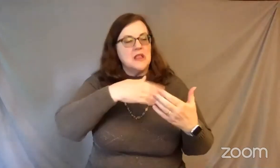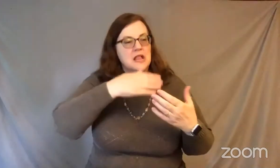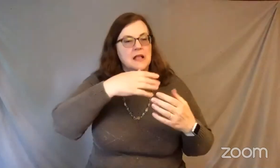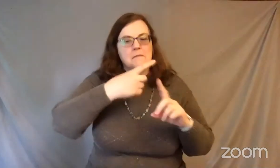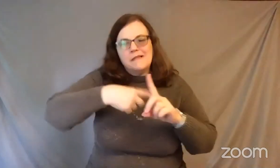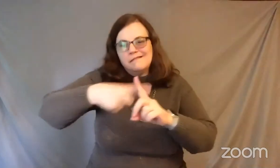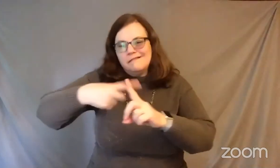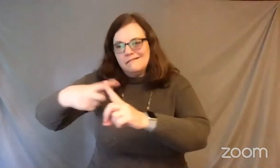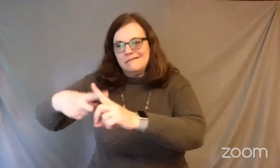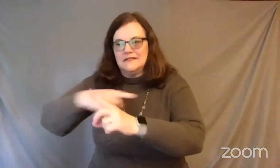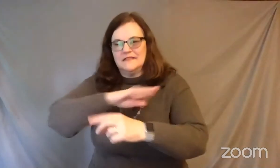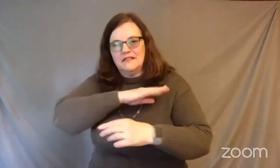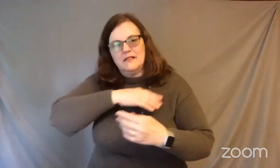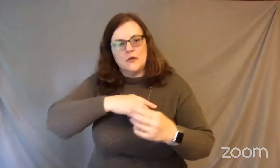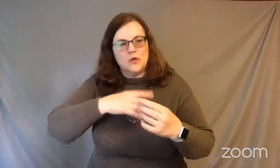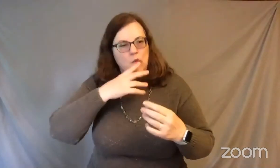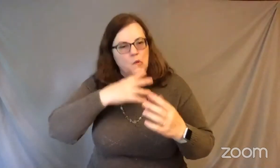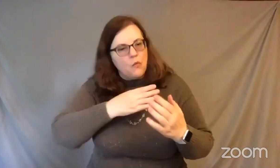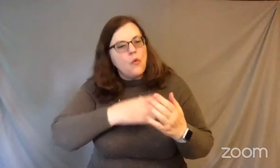collected data over months